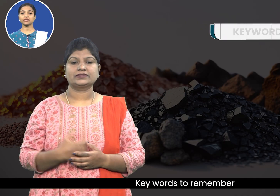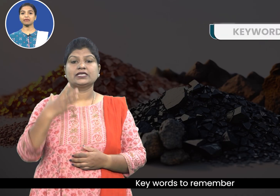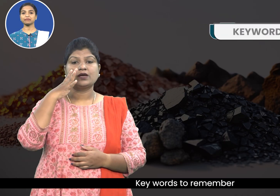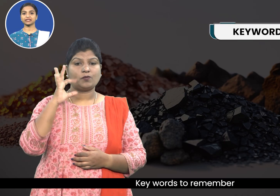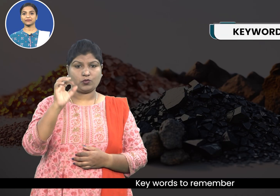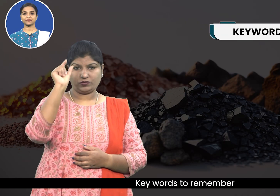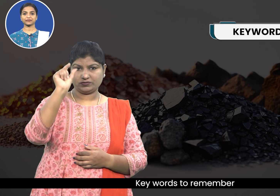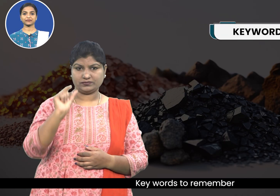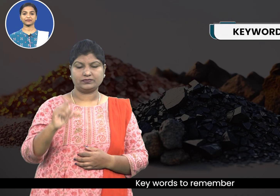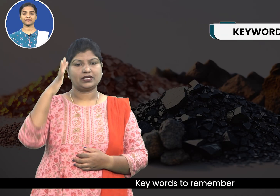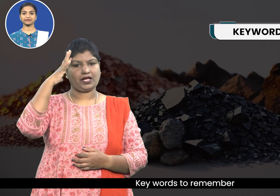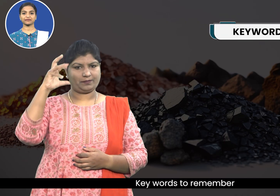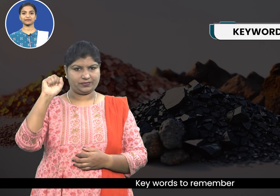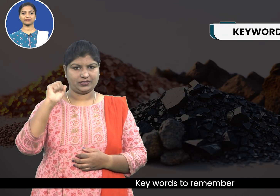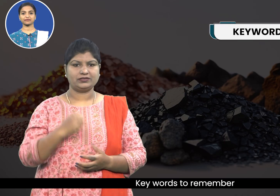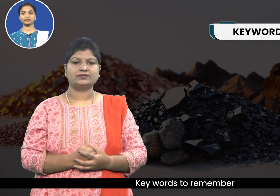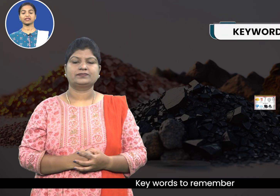Keywords to remember: